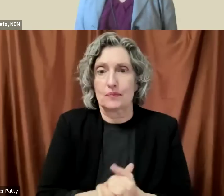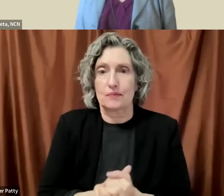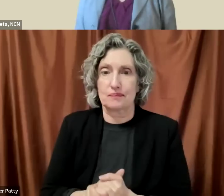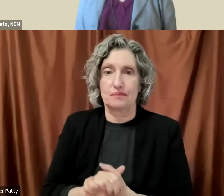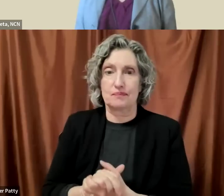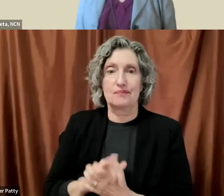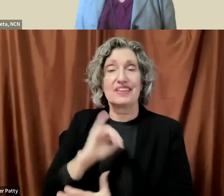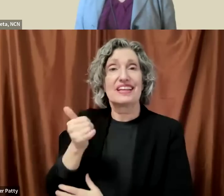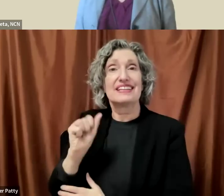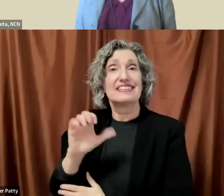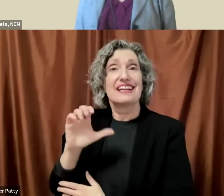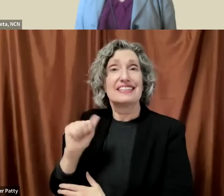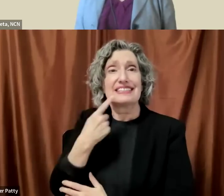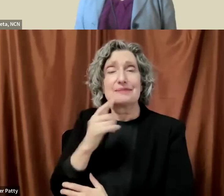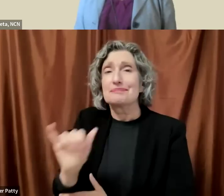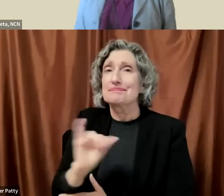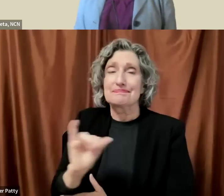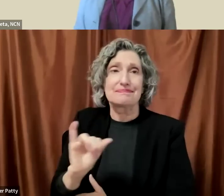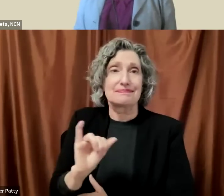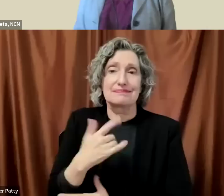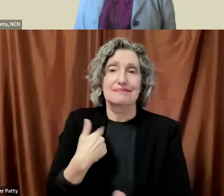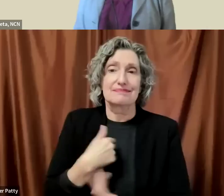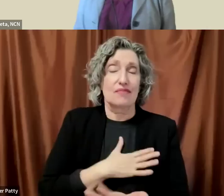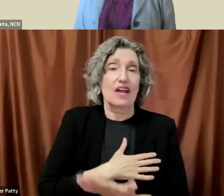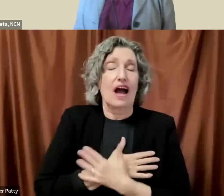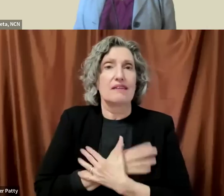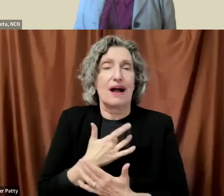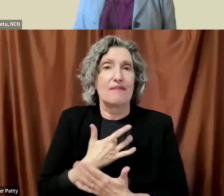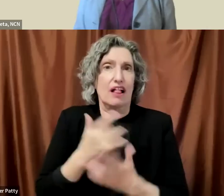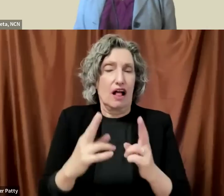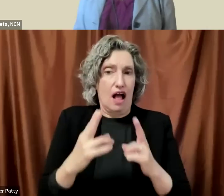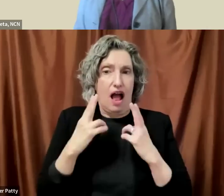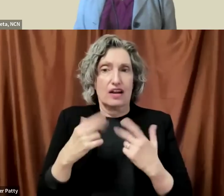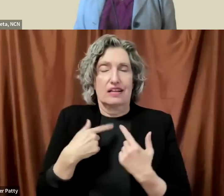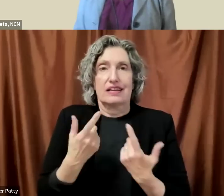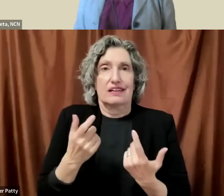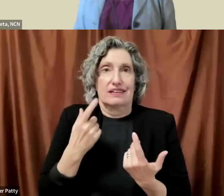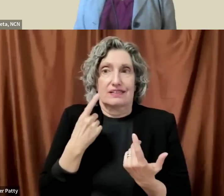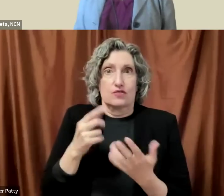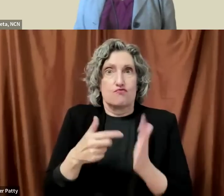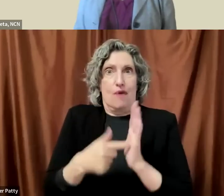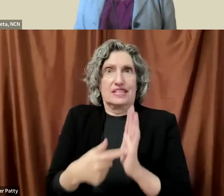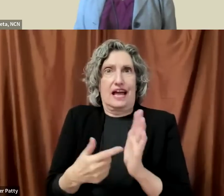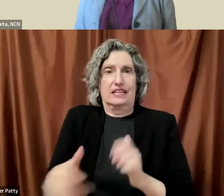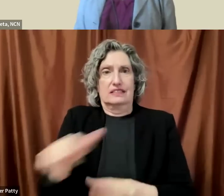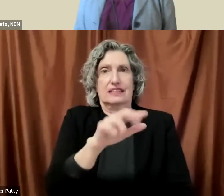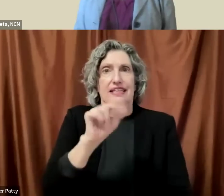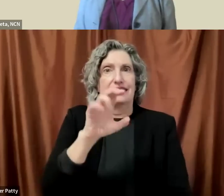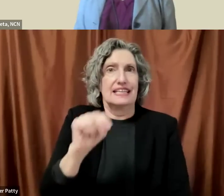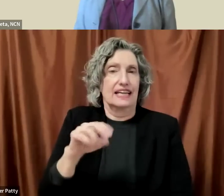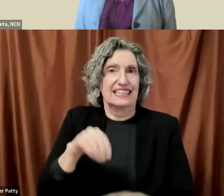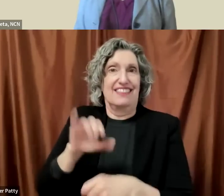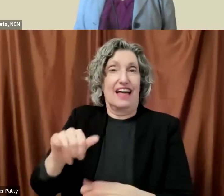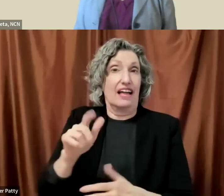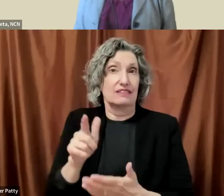that. It's a huge privilege for me personally and for Democracy Forward to represent NCN in this lawsuit